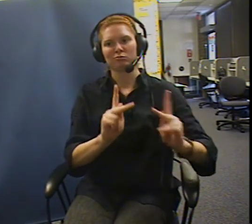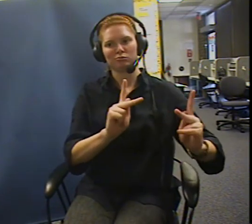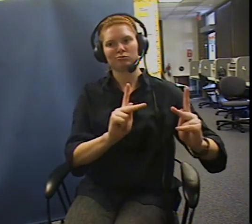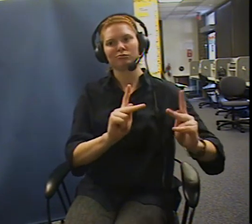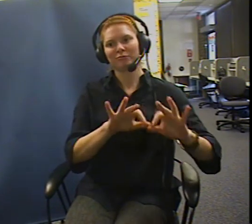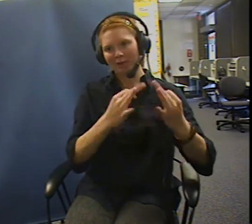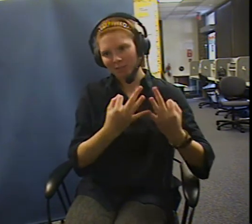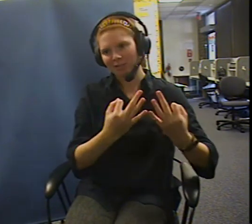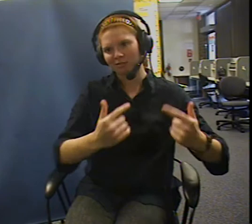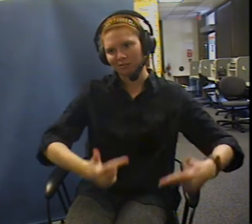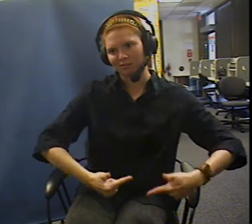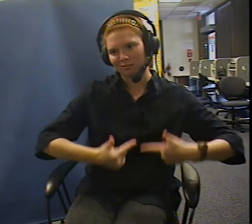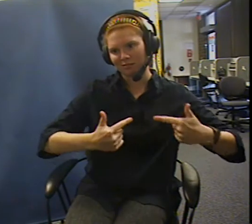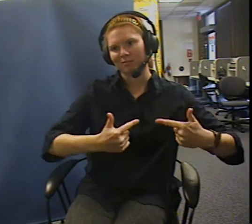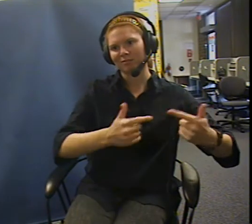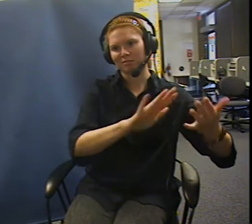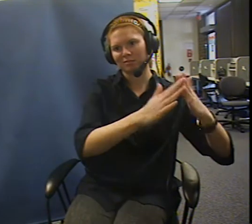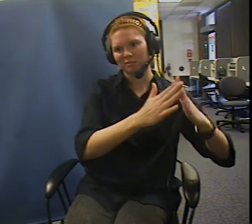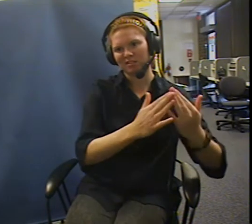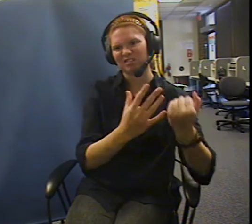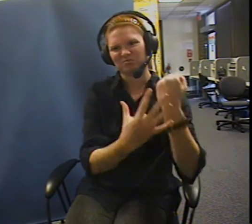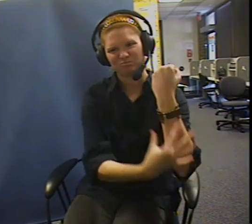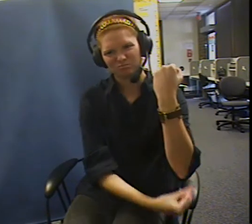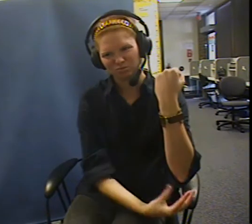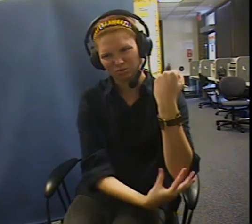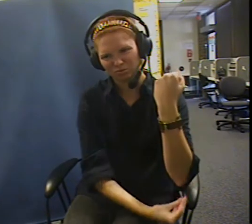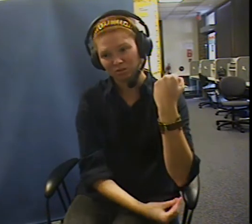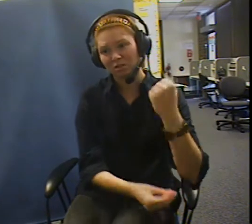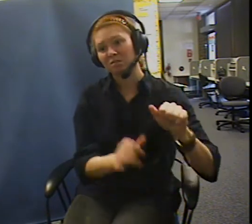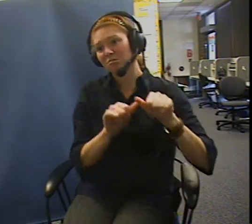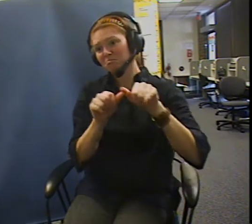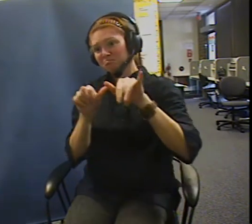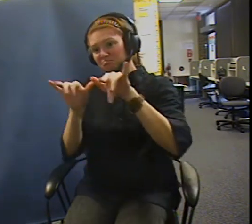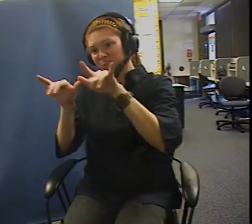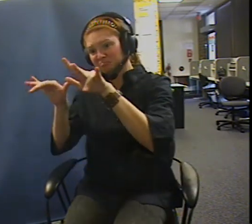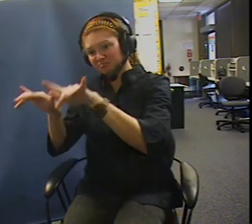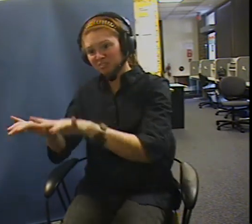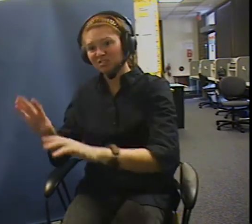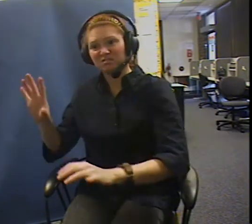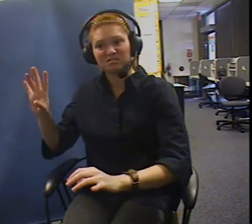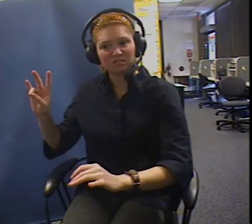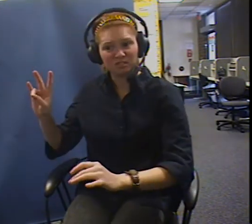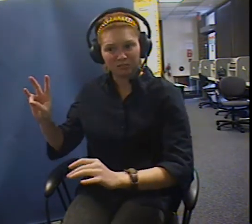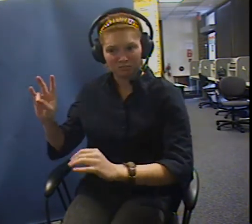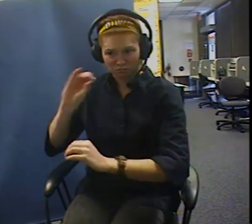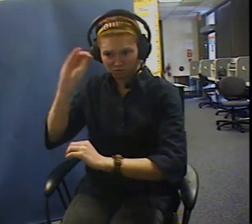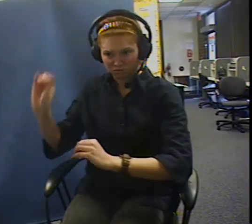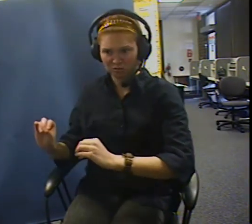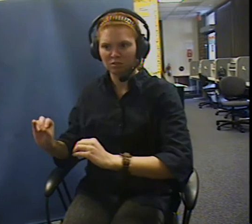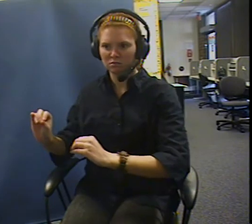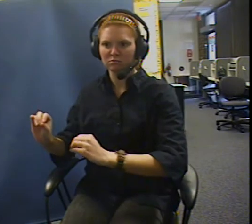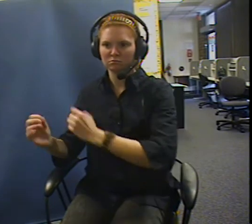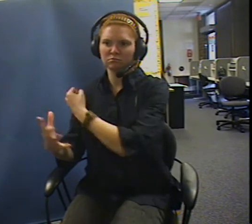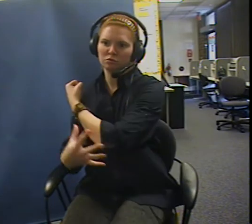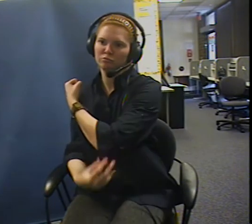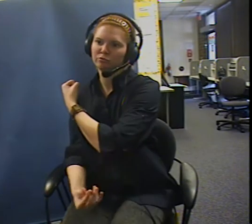A second major trend to affect central cities is the loss of manufacturing employment. In 1950,